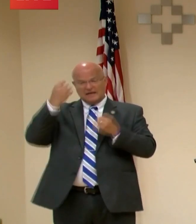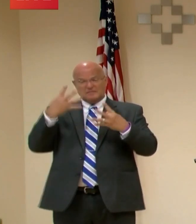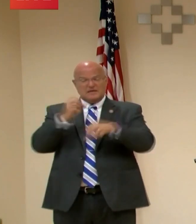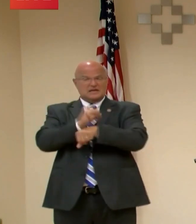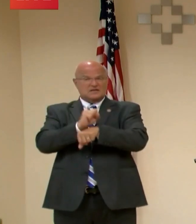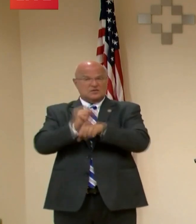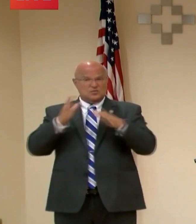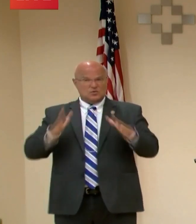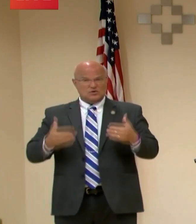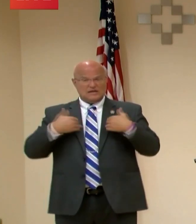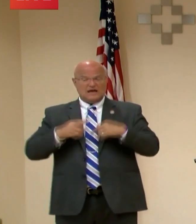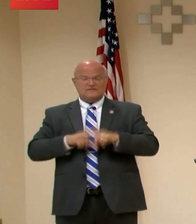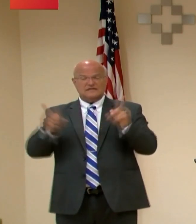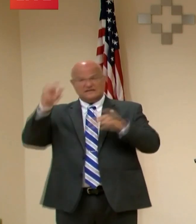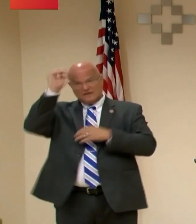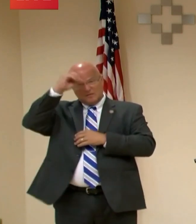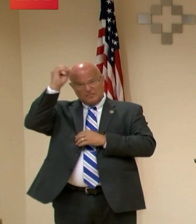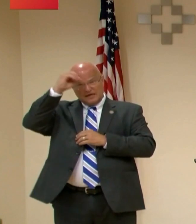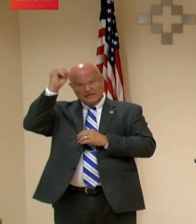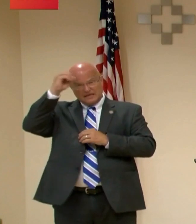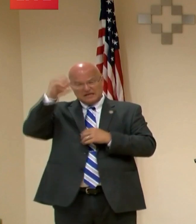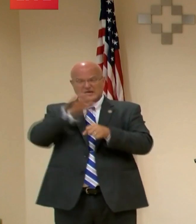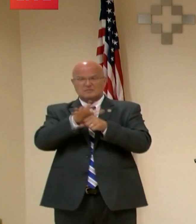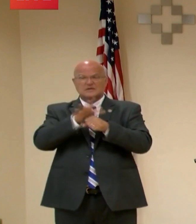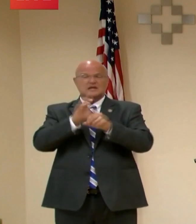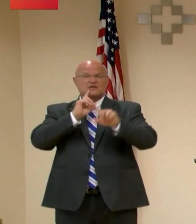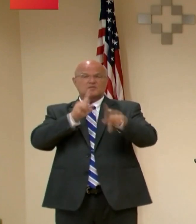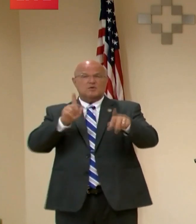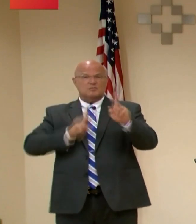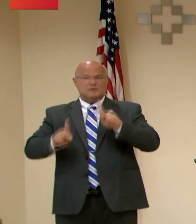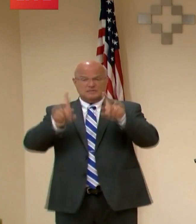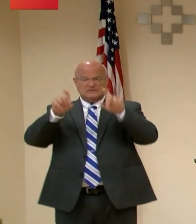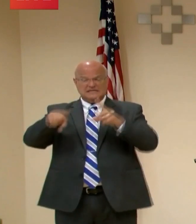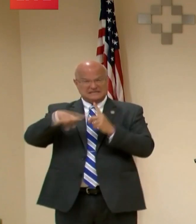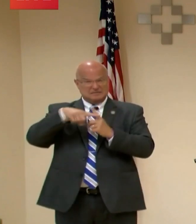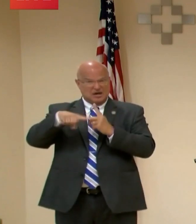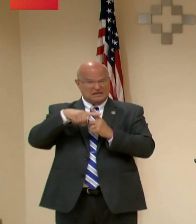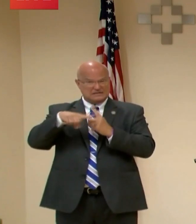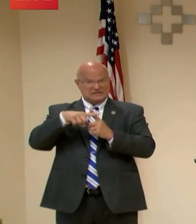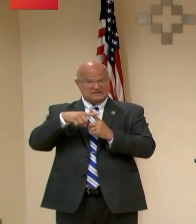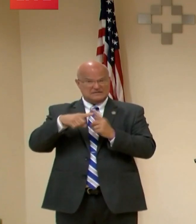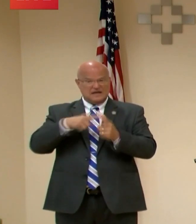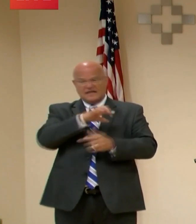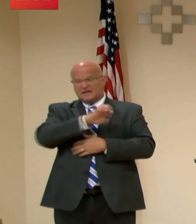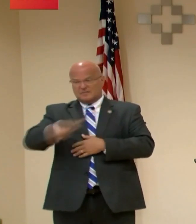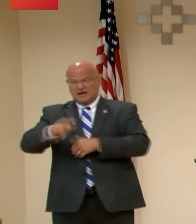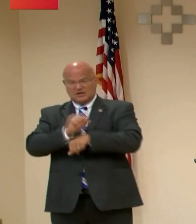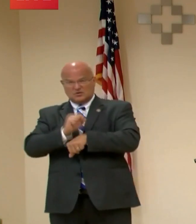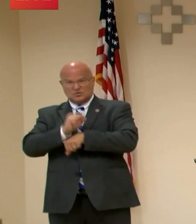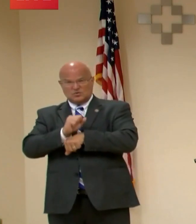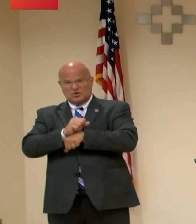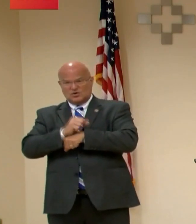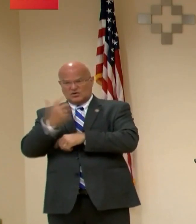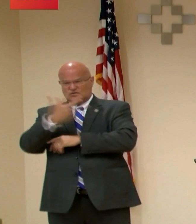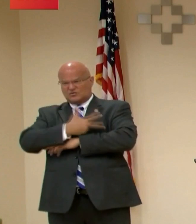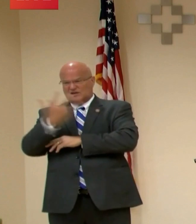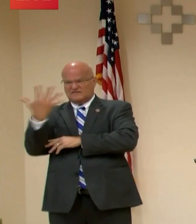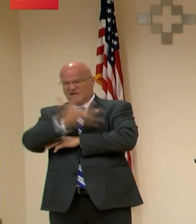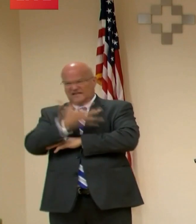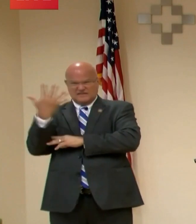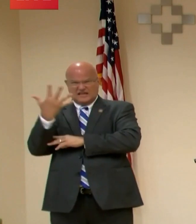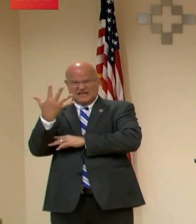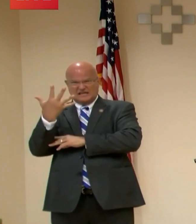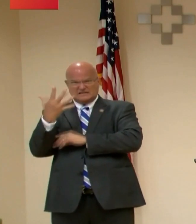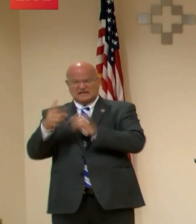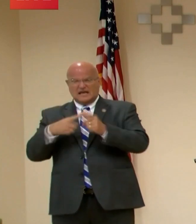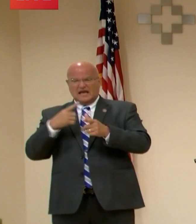of the workers have a different opinion. There have been plenty of reports of folks who tested positive and then had to return to work within 3 to 5 days. There's